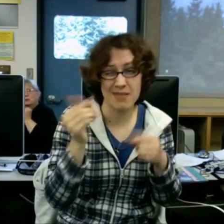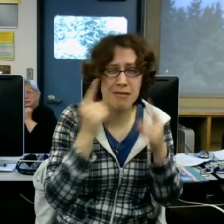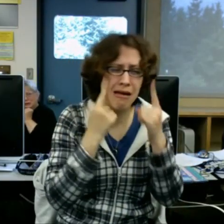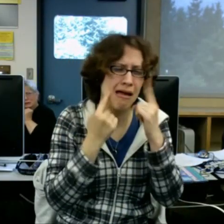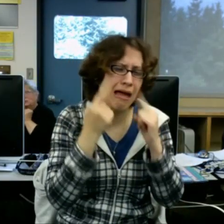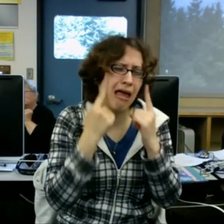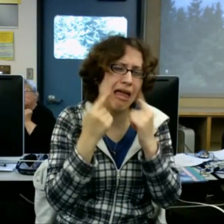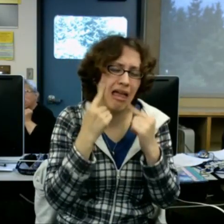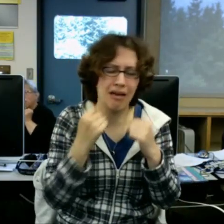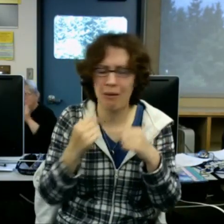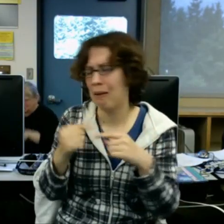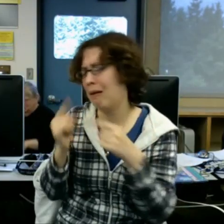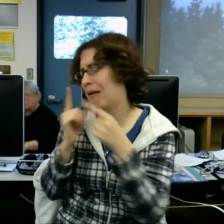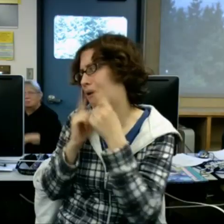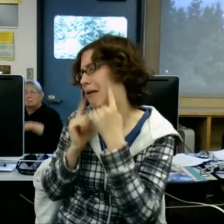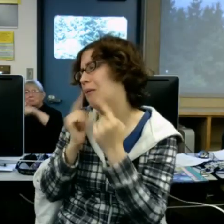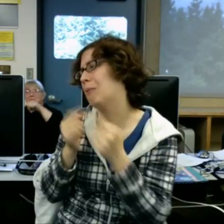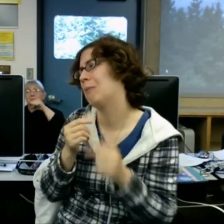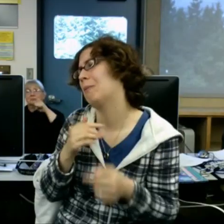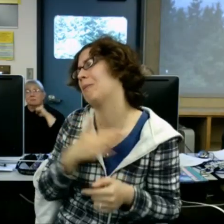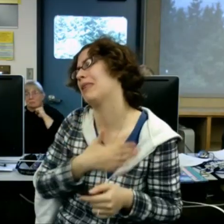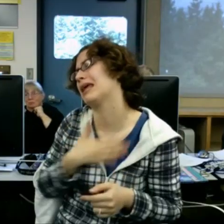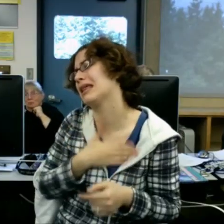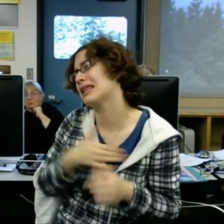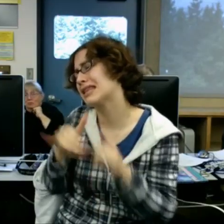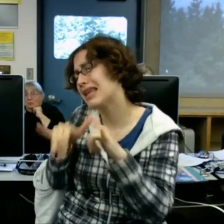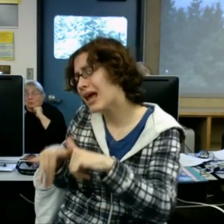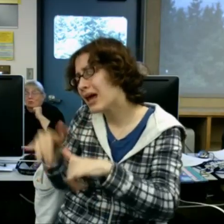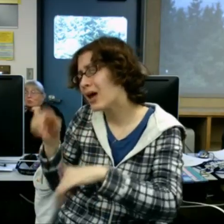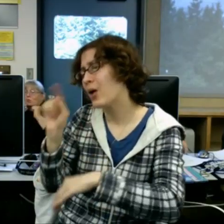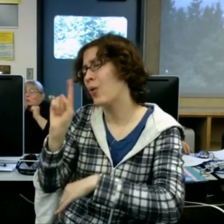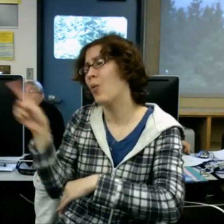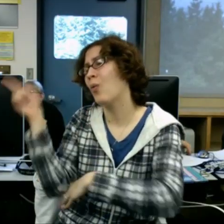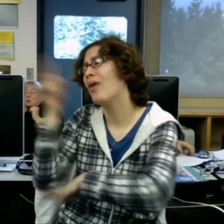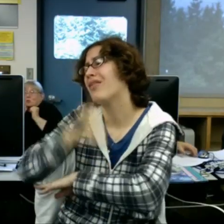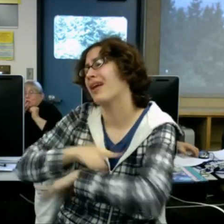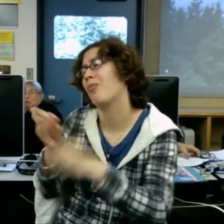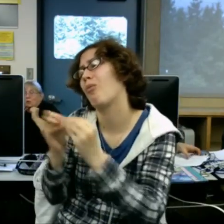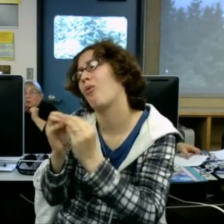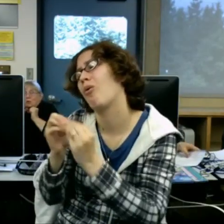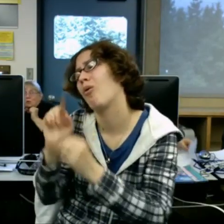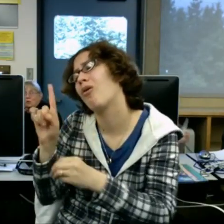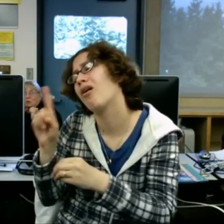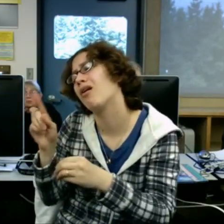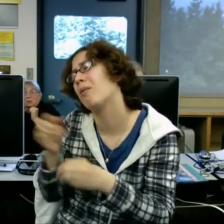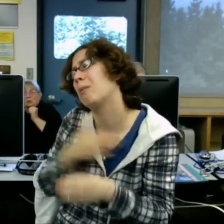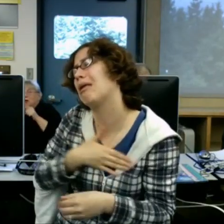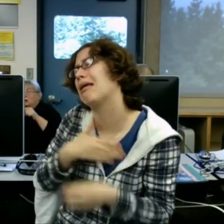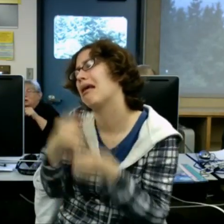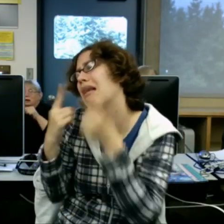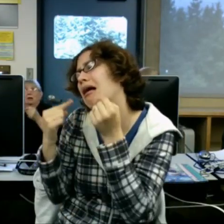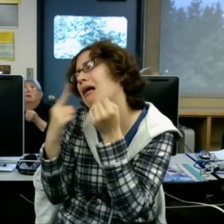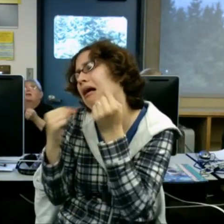crying. And they said to Beauty, "Oh, please stay 1 day more, please,